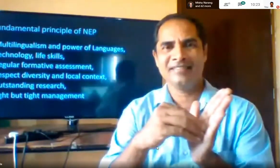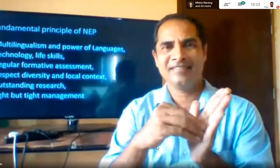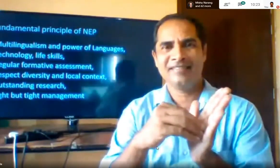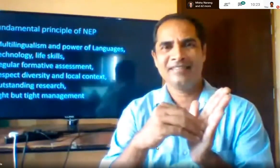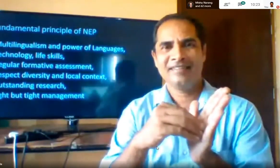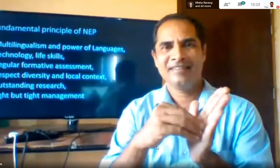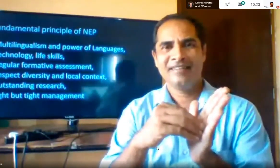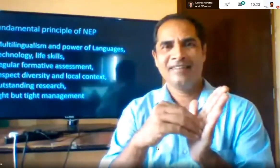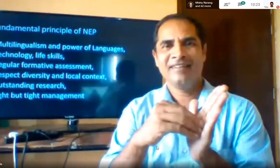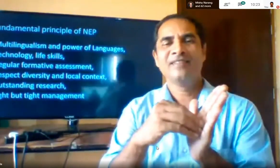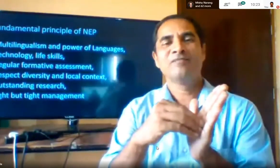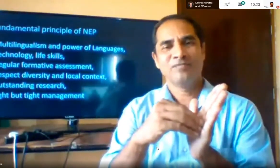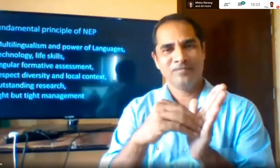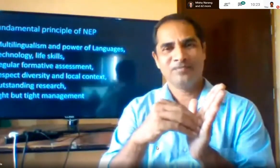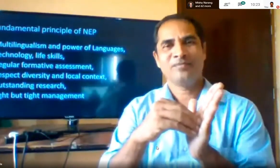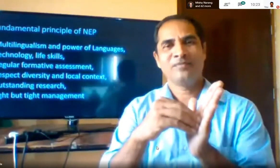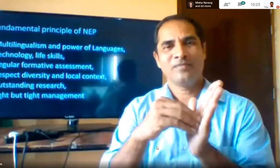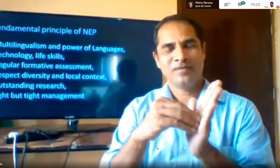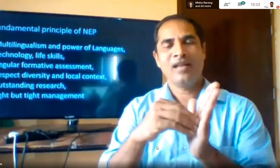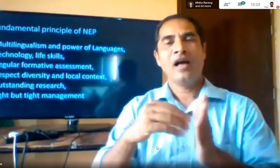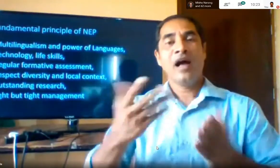will be adding in the book.